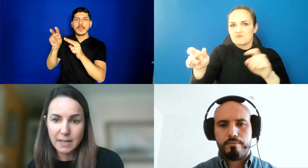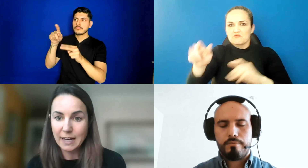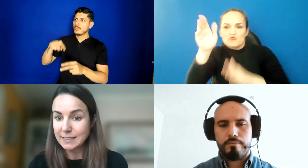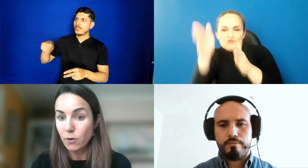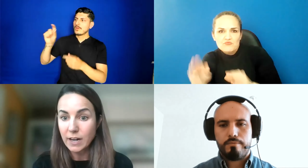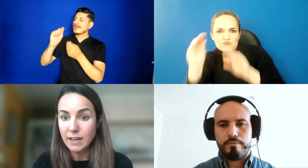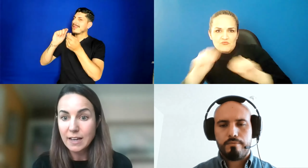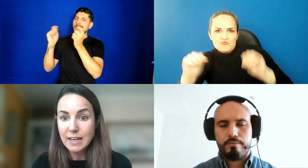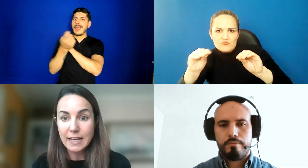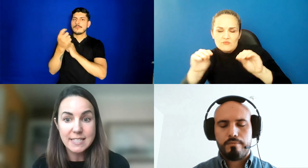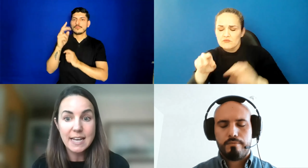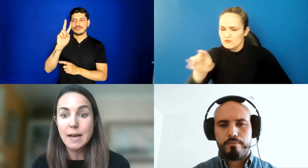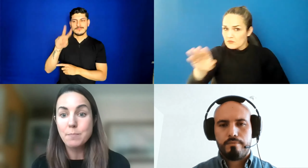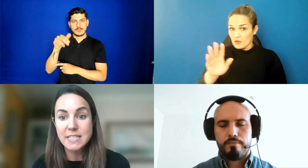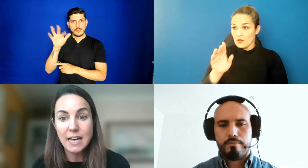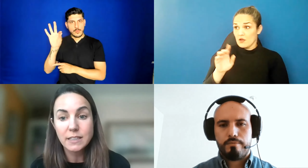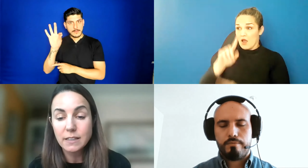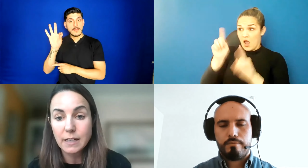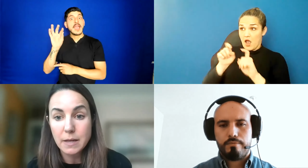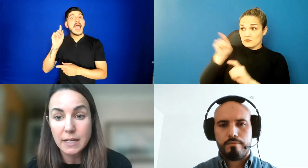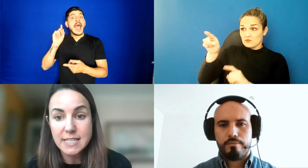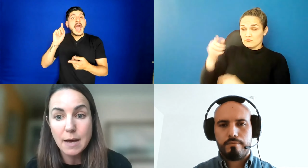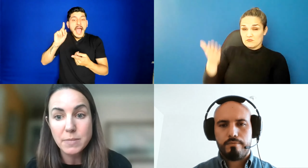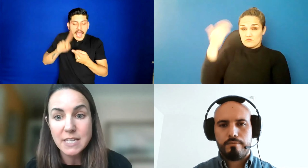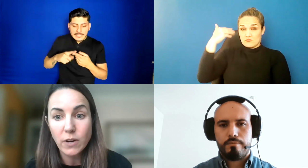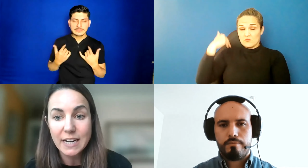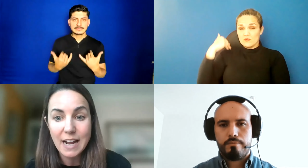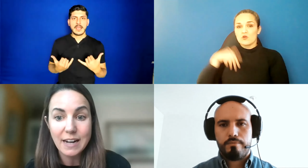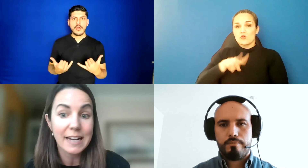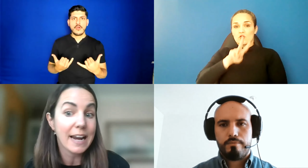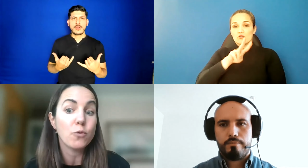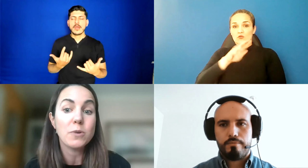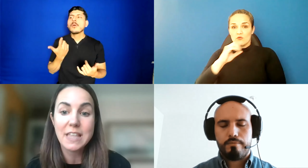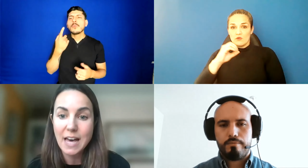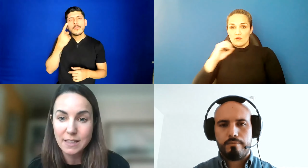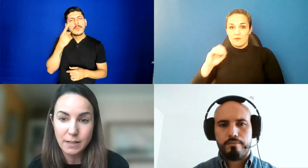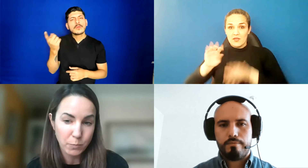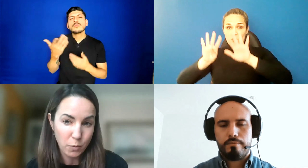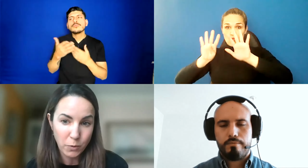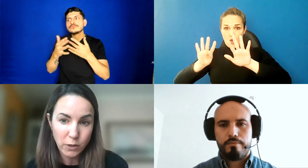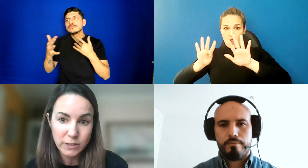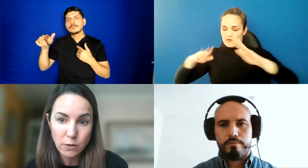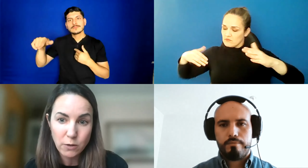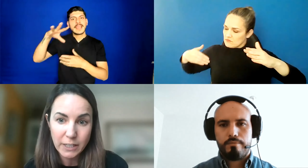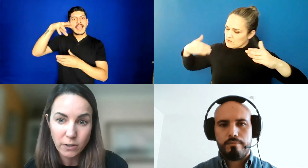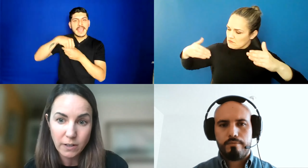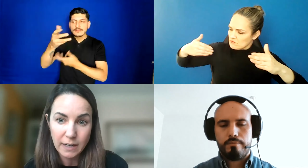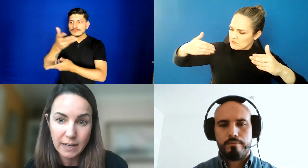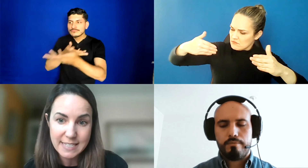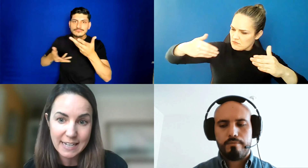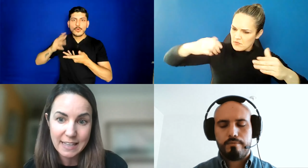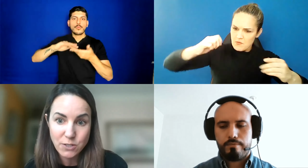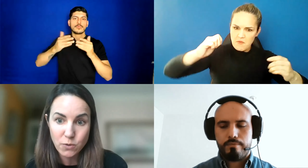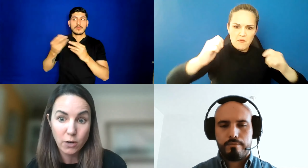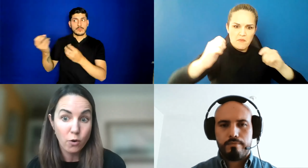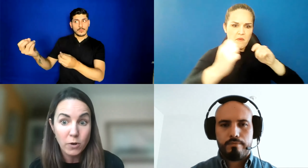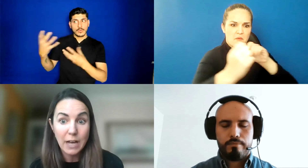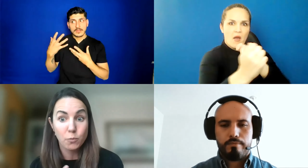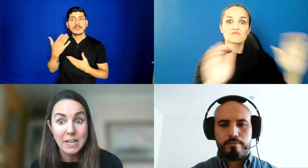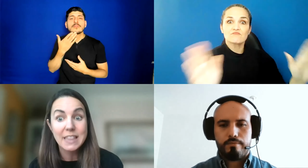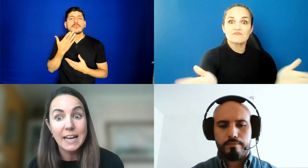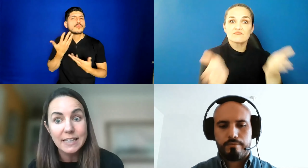changes, could you please address this topic? Because what you have seen since 2009, the changes that have occurred